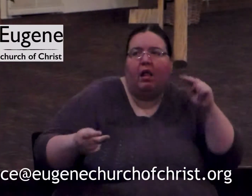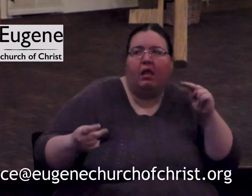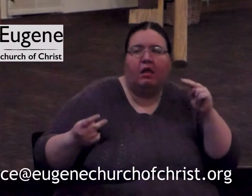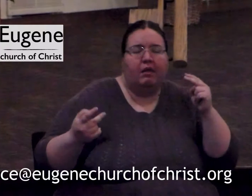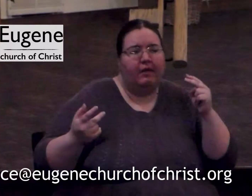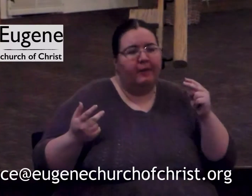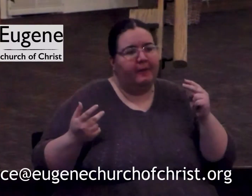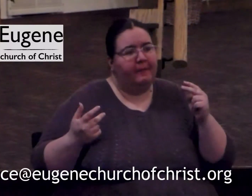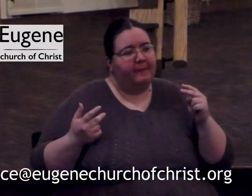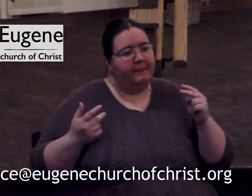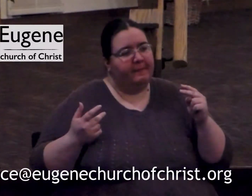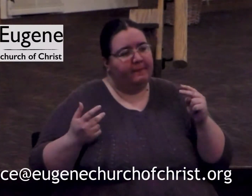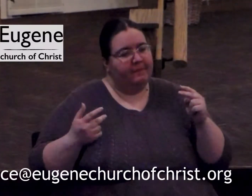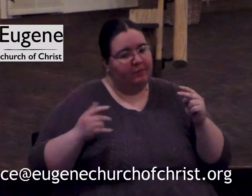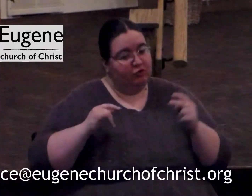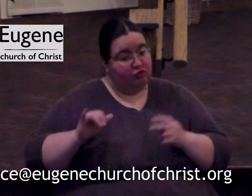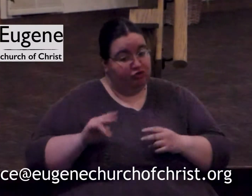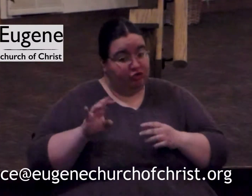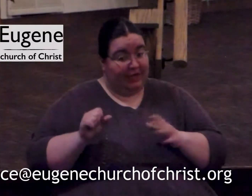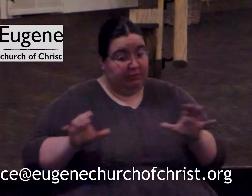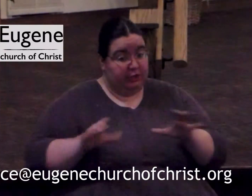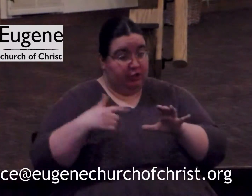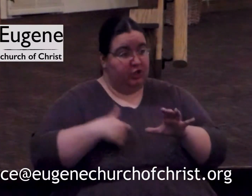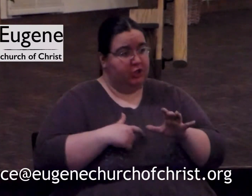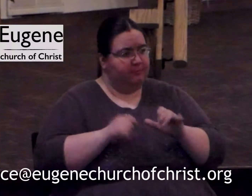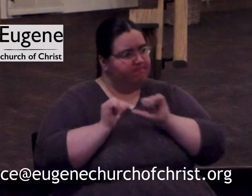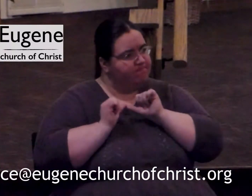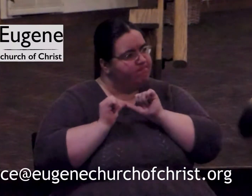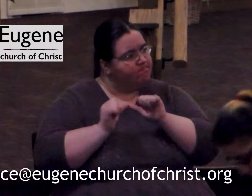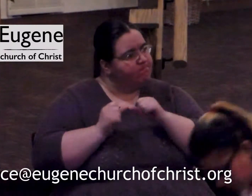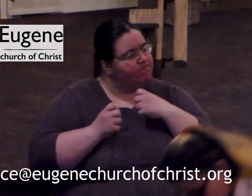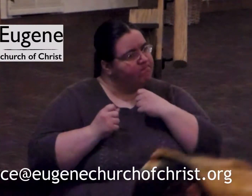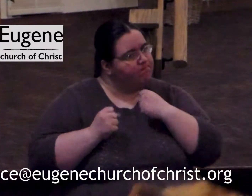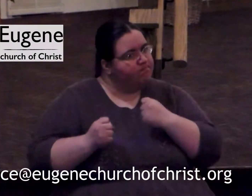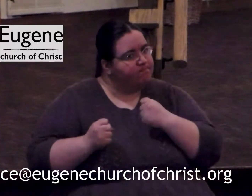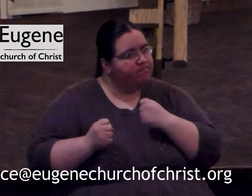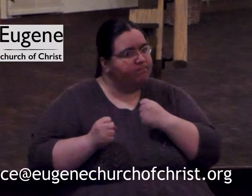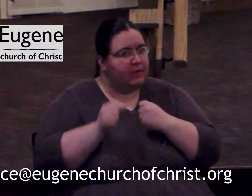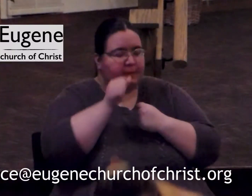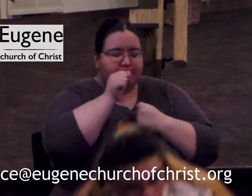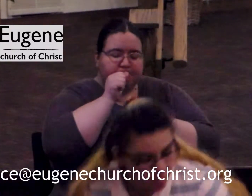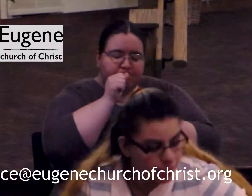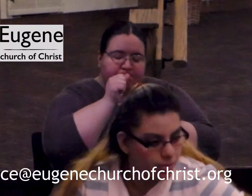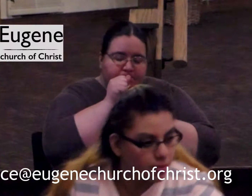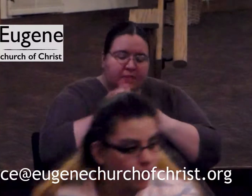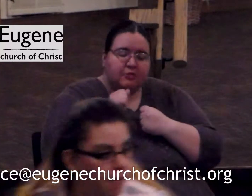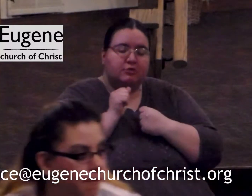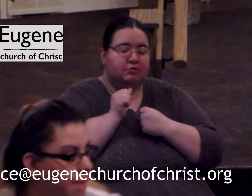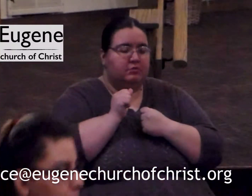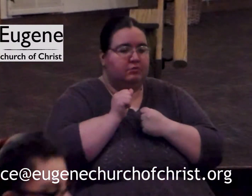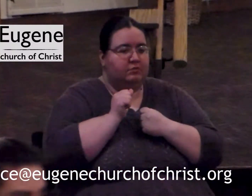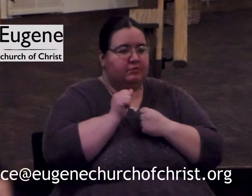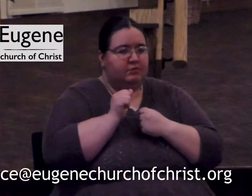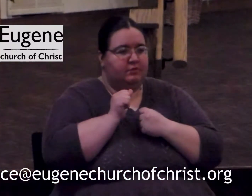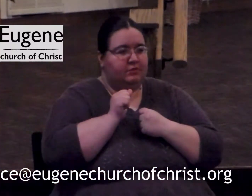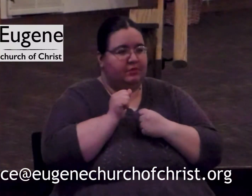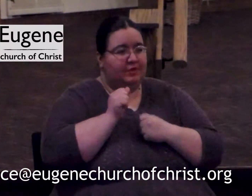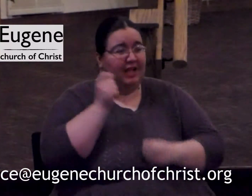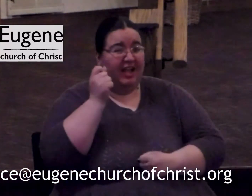And James would encourage us here to stand firm, to have a patience that understands that whatever folks think around